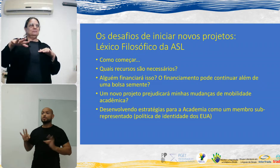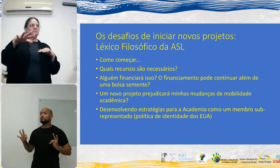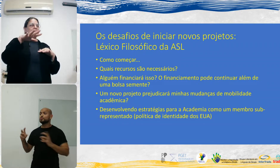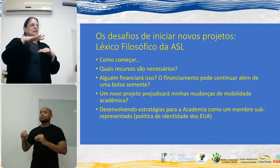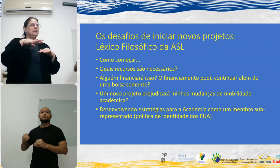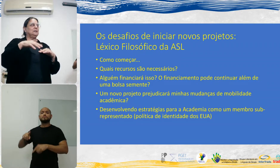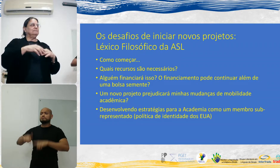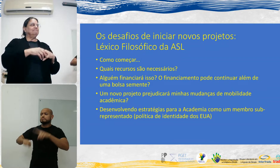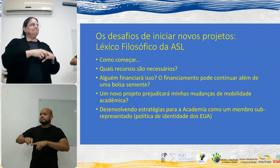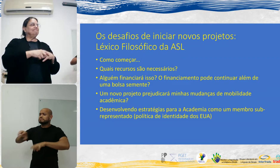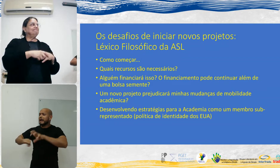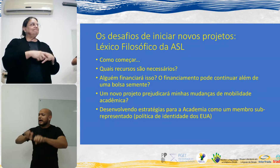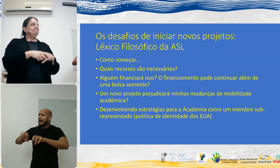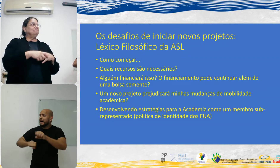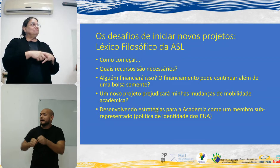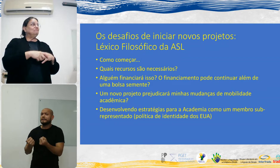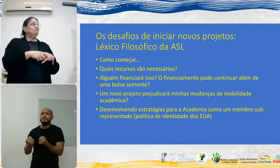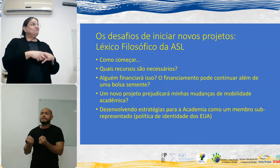your,